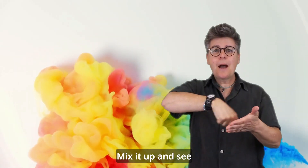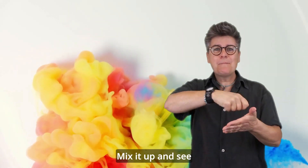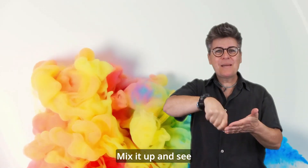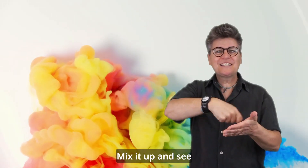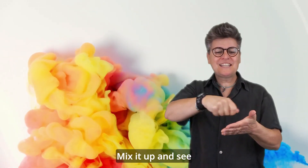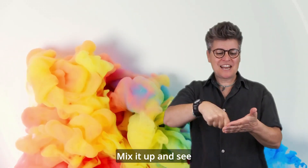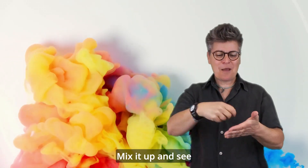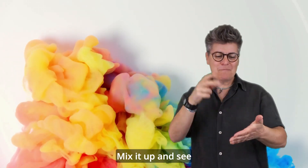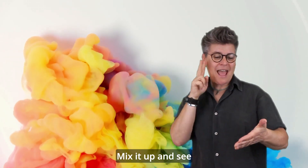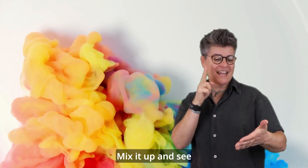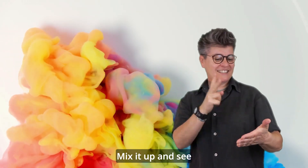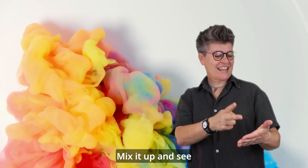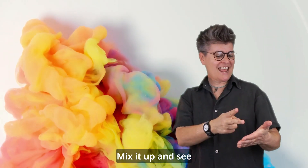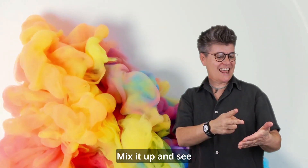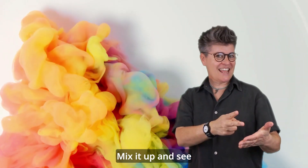Oh. Mix it up and see.